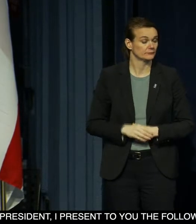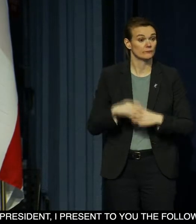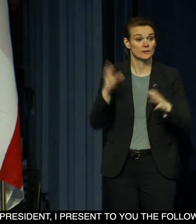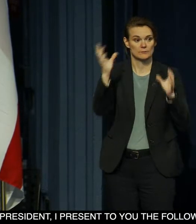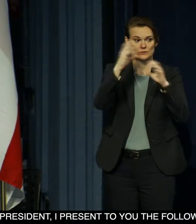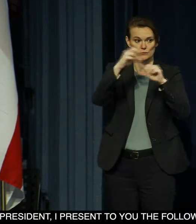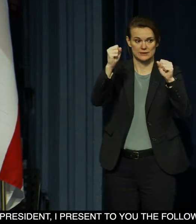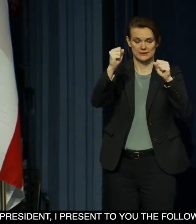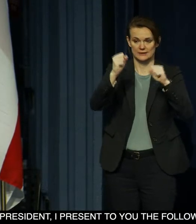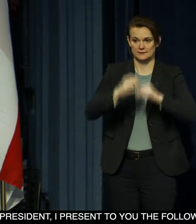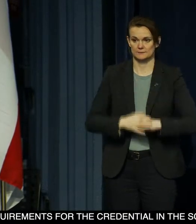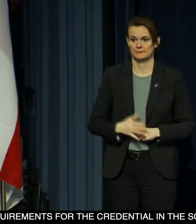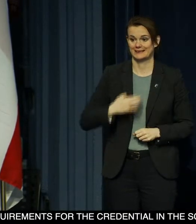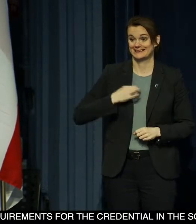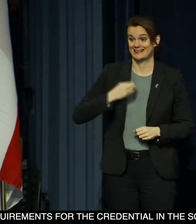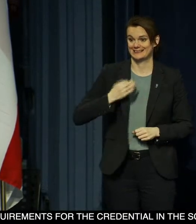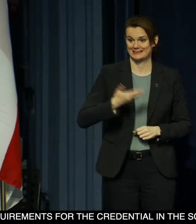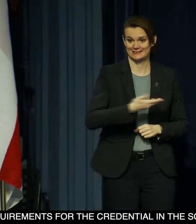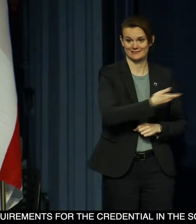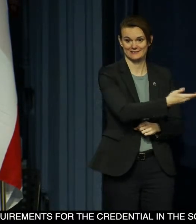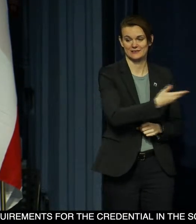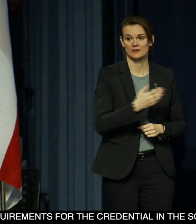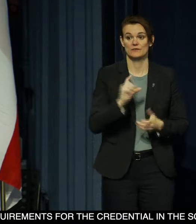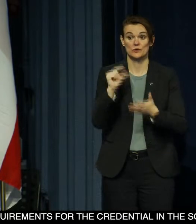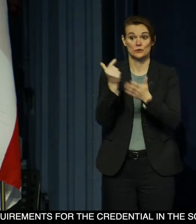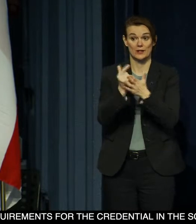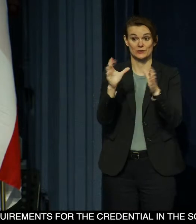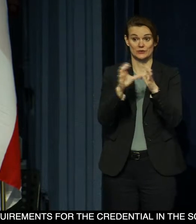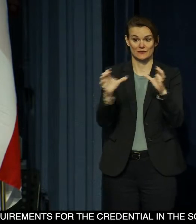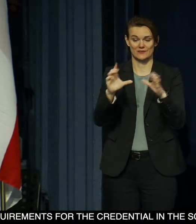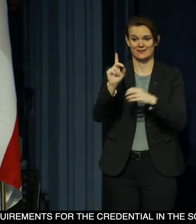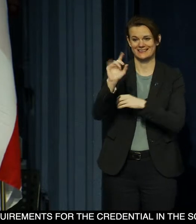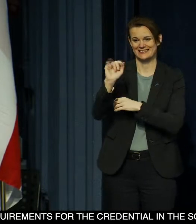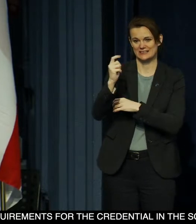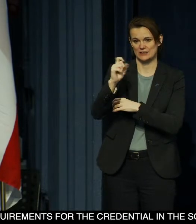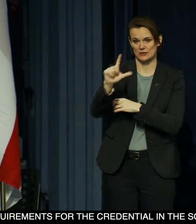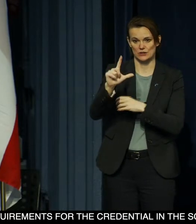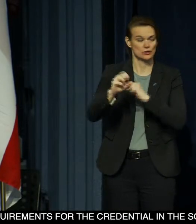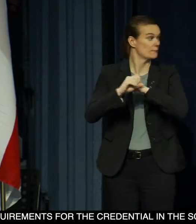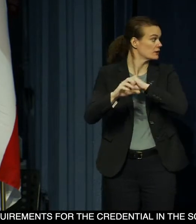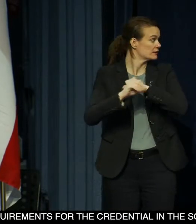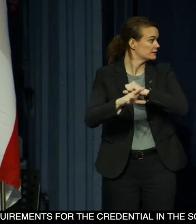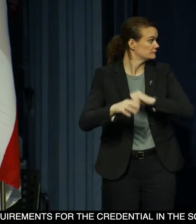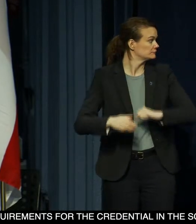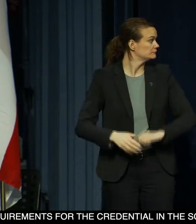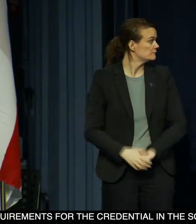Mr. President, candidates for the Graduate Certificate in Digital Marketing.